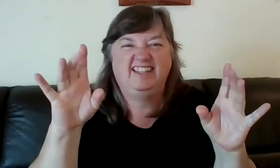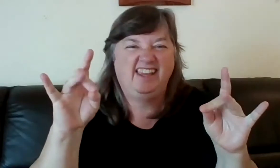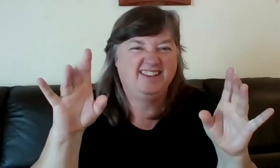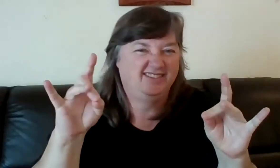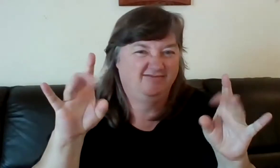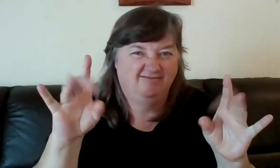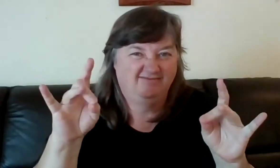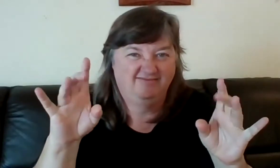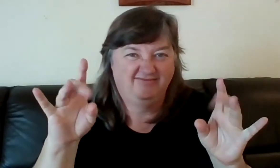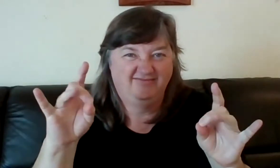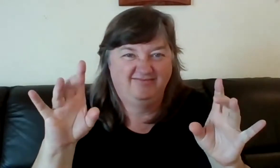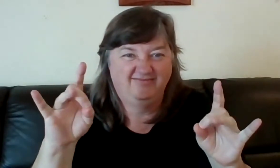Sticky.